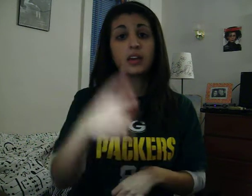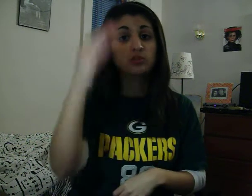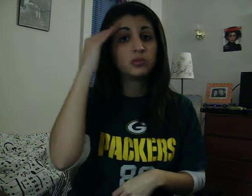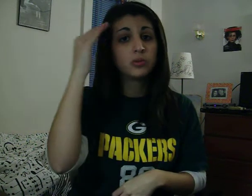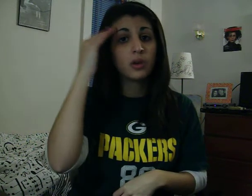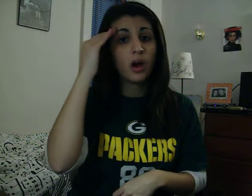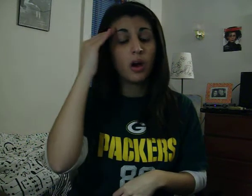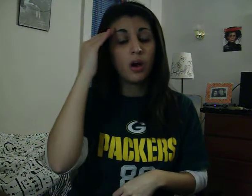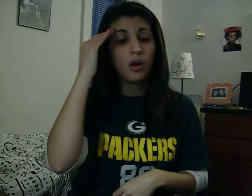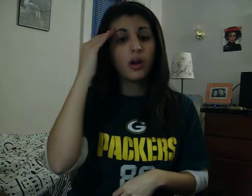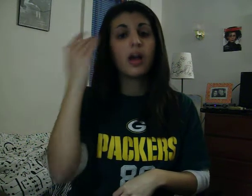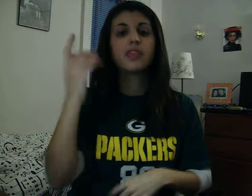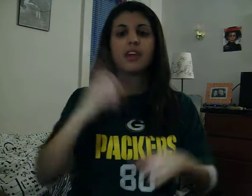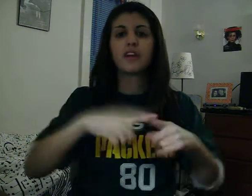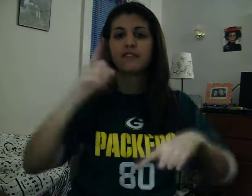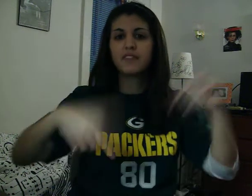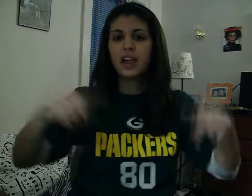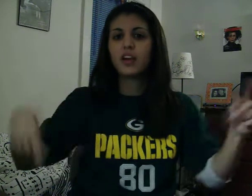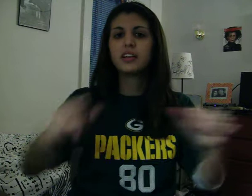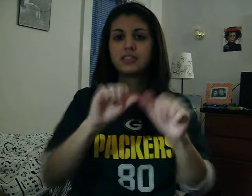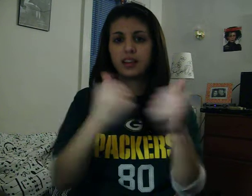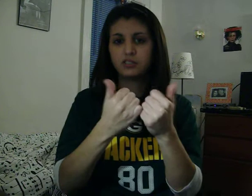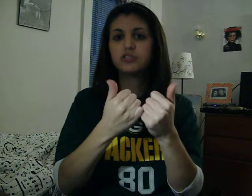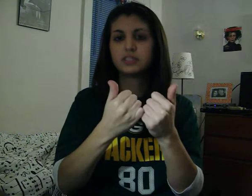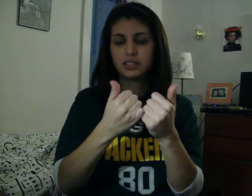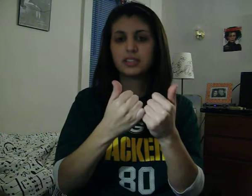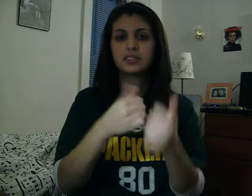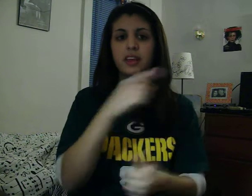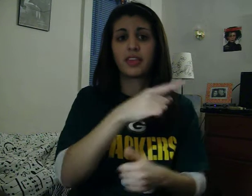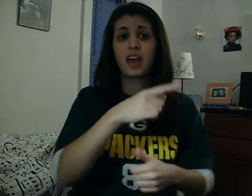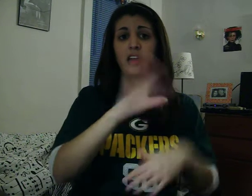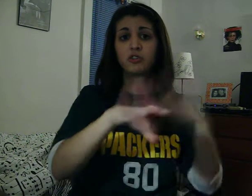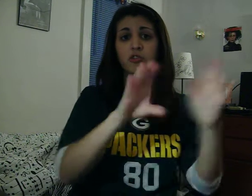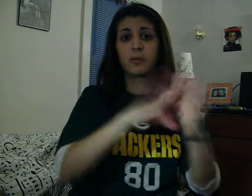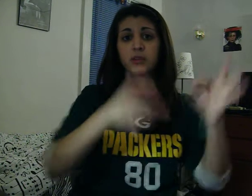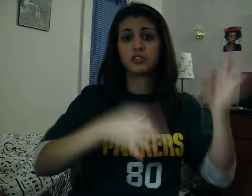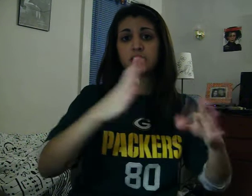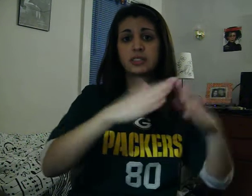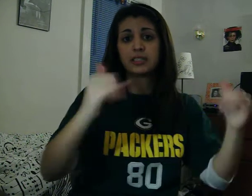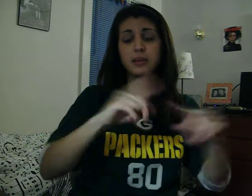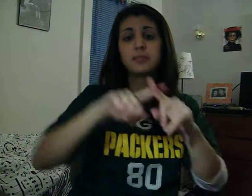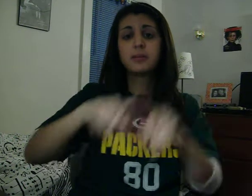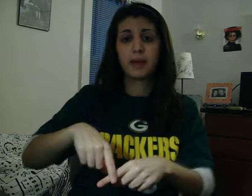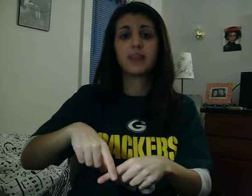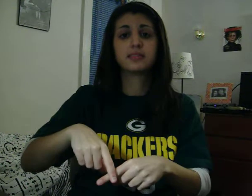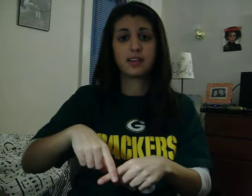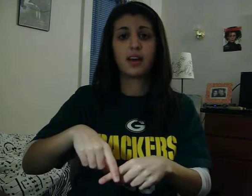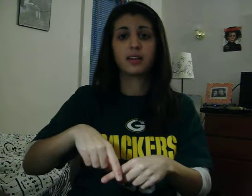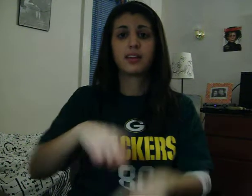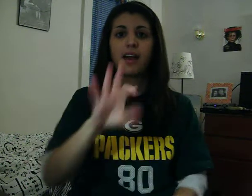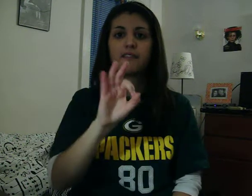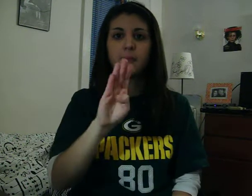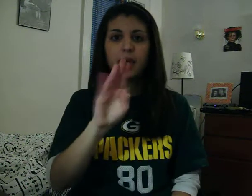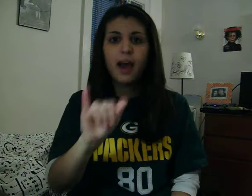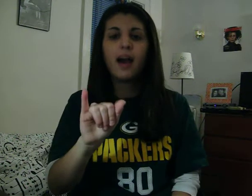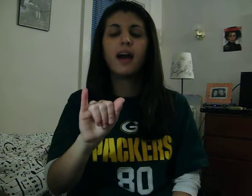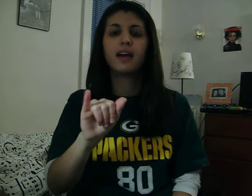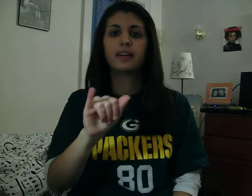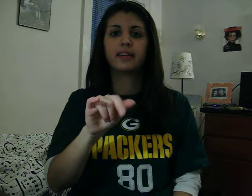various arresting agencies in this country: the FBI, Secret Service, as well as the Metropolitan Police Department. Let's start